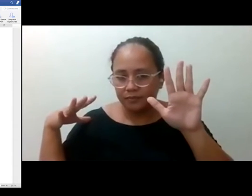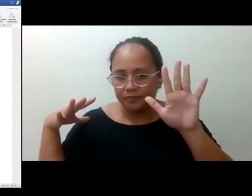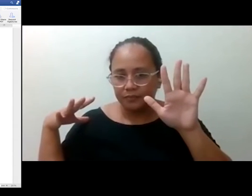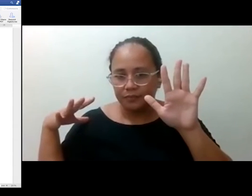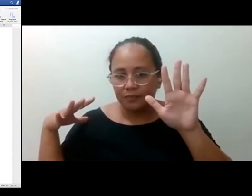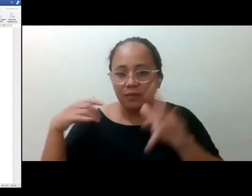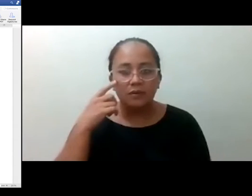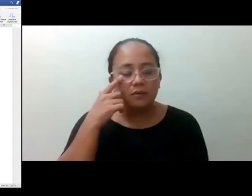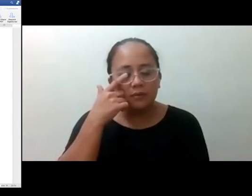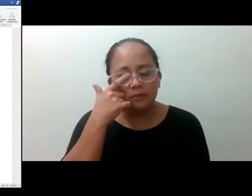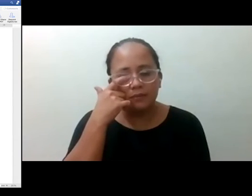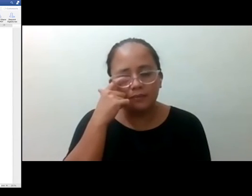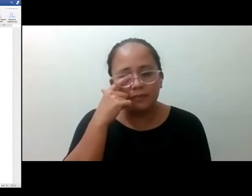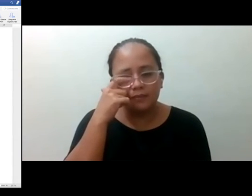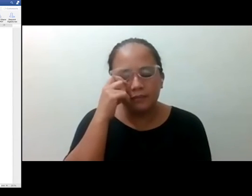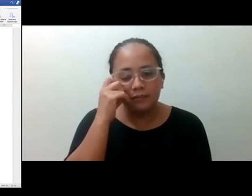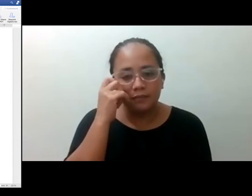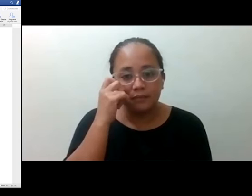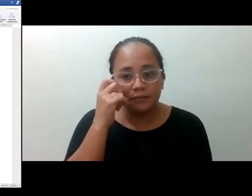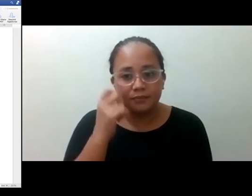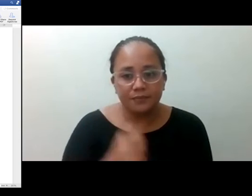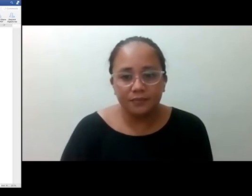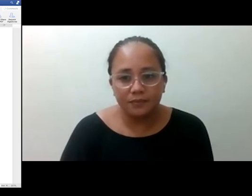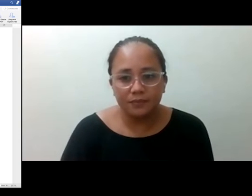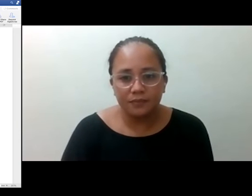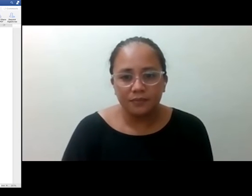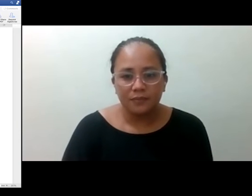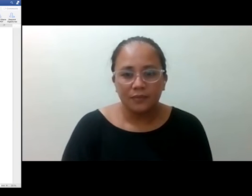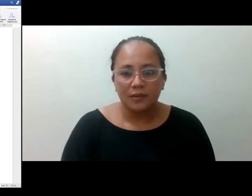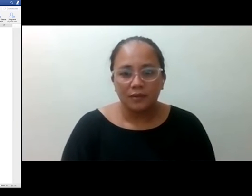okay. So I'm going to, actually, let's just,